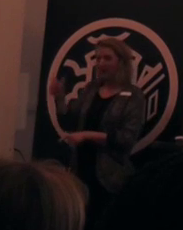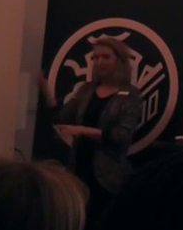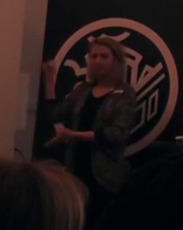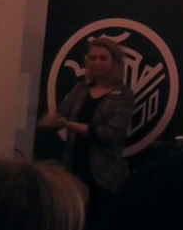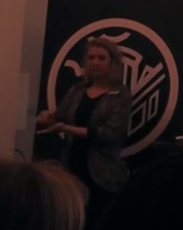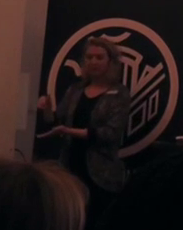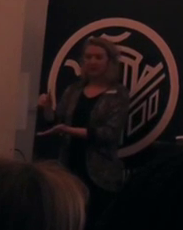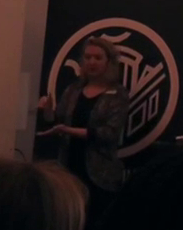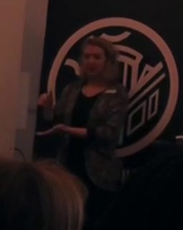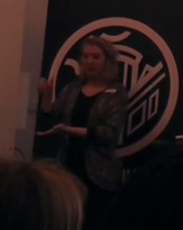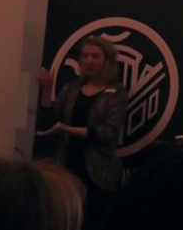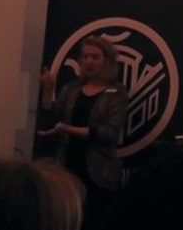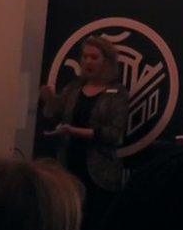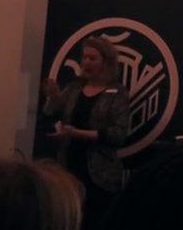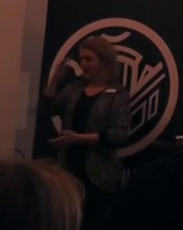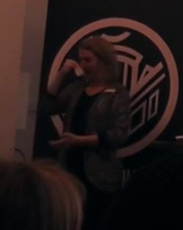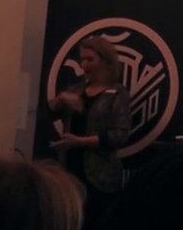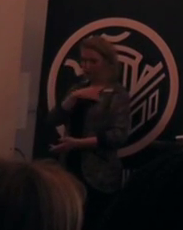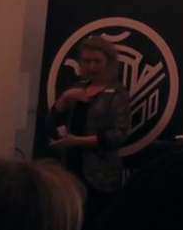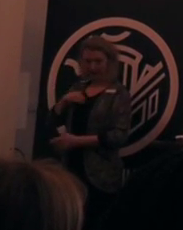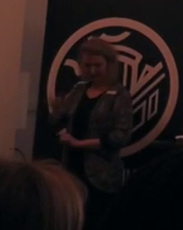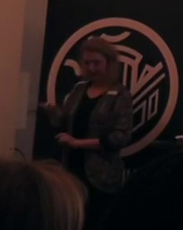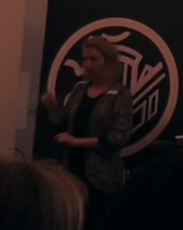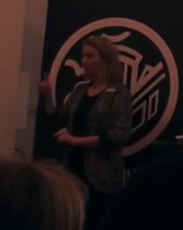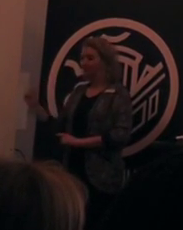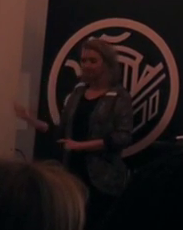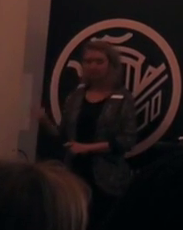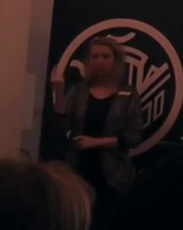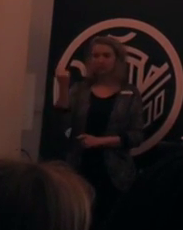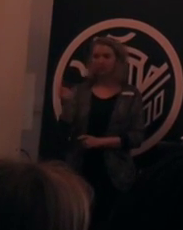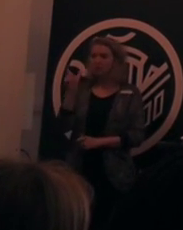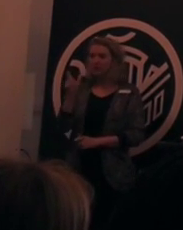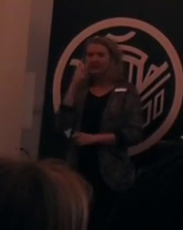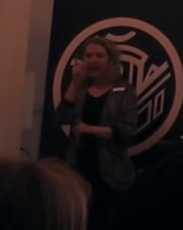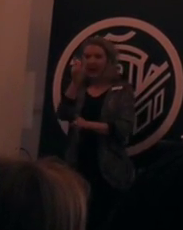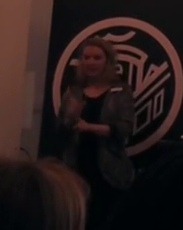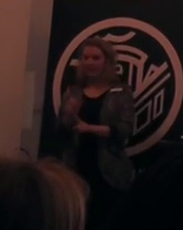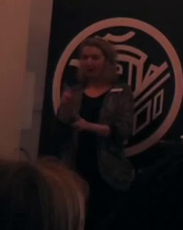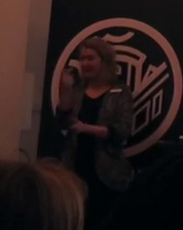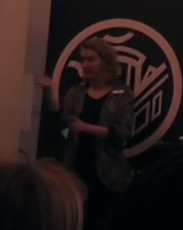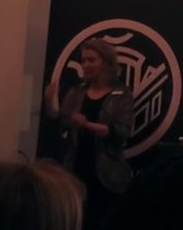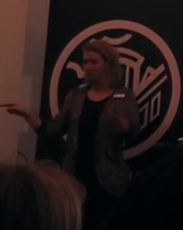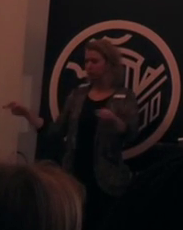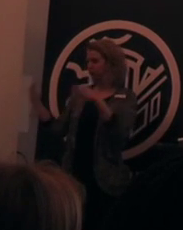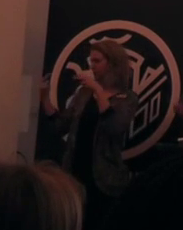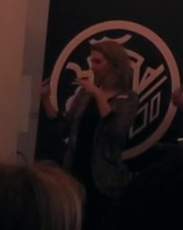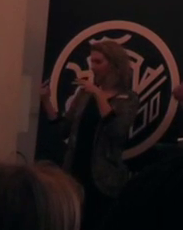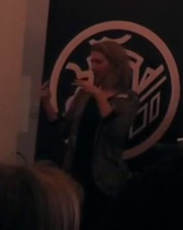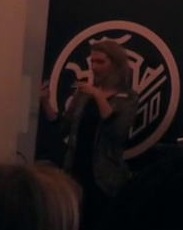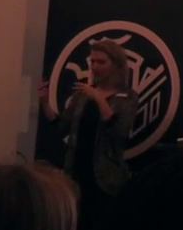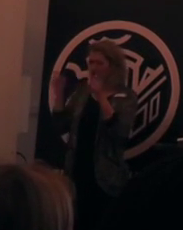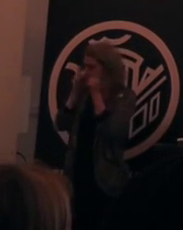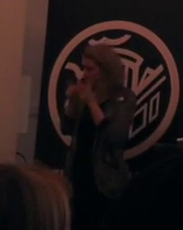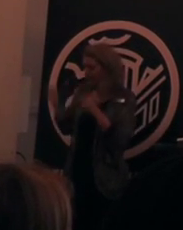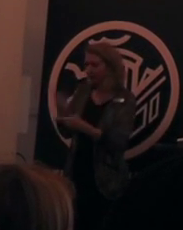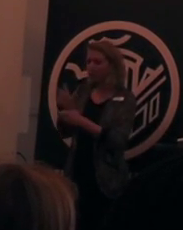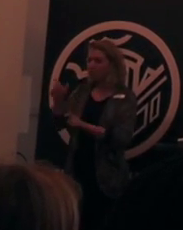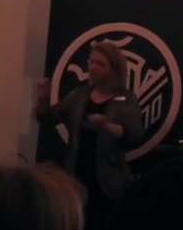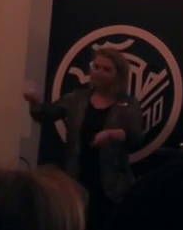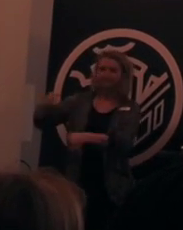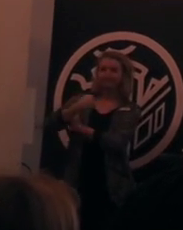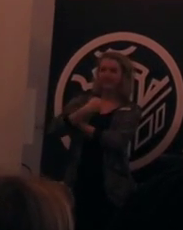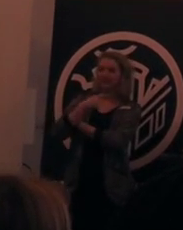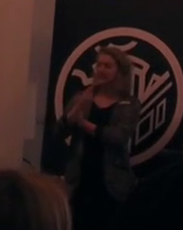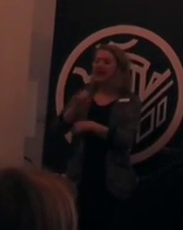and she's devoutly Catholic. She came down there, and she sees him, and he sees her, and they're both crying, and she embraces, and she's